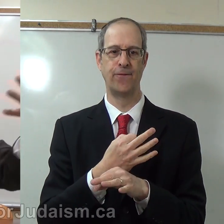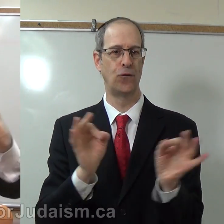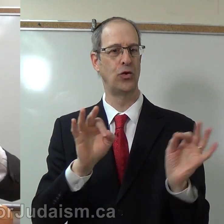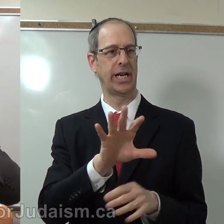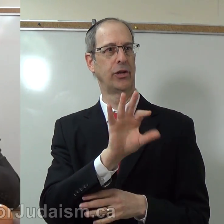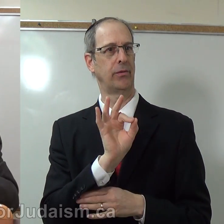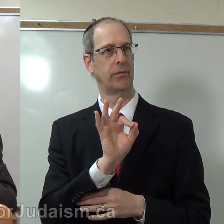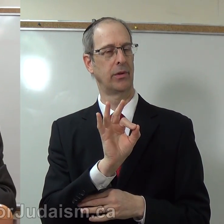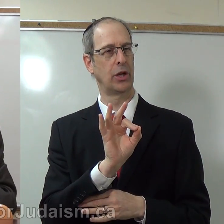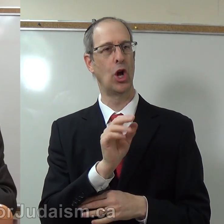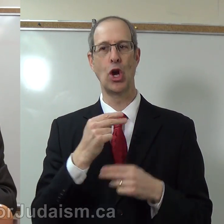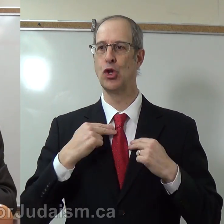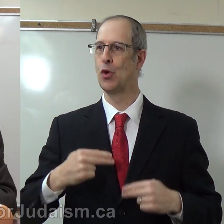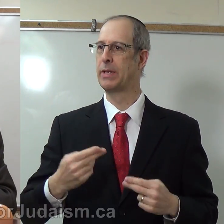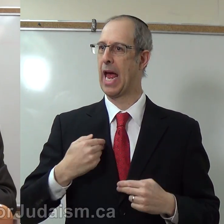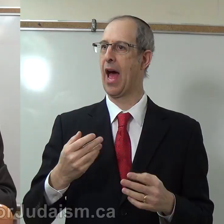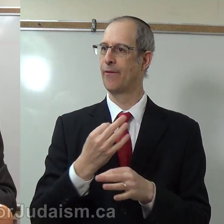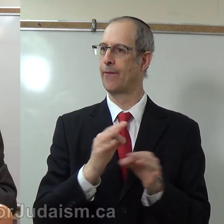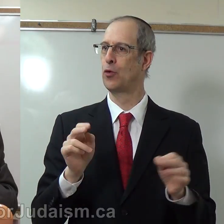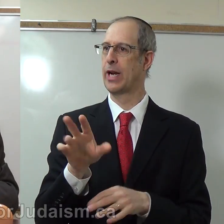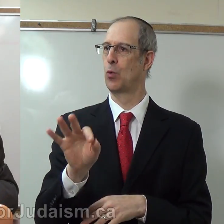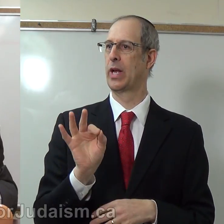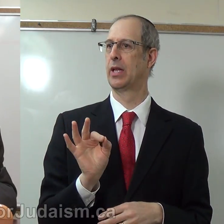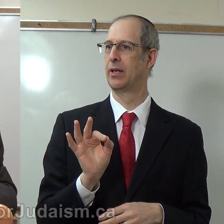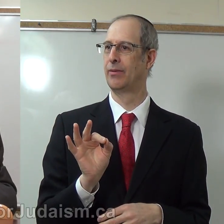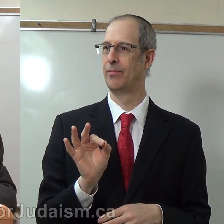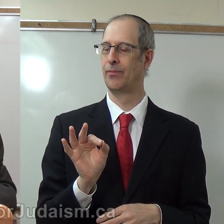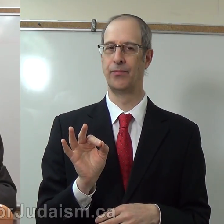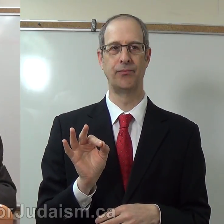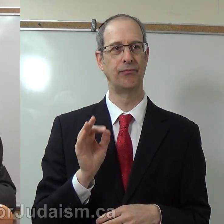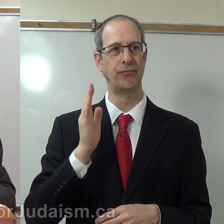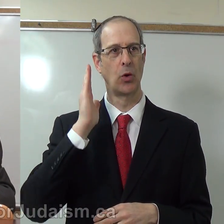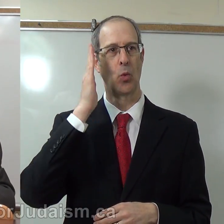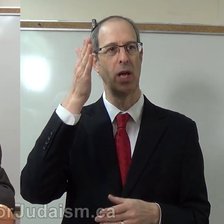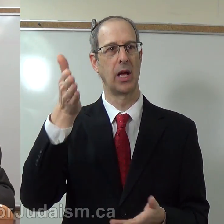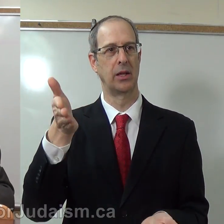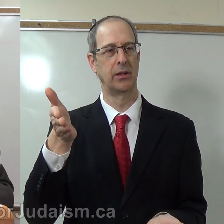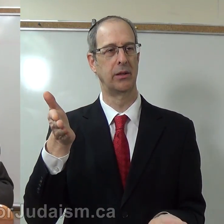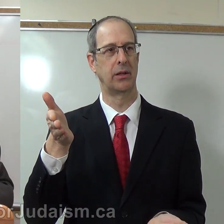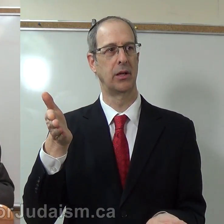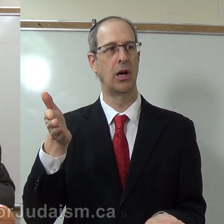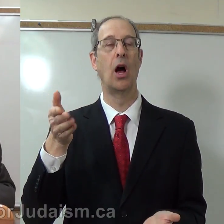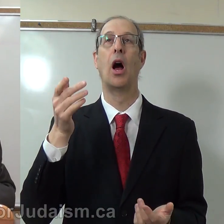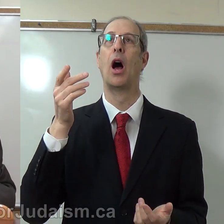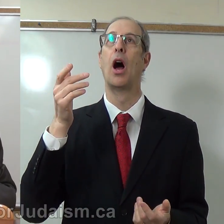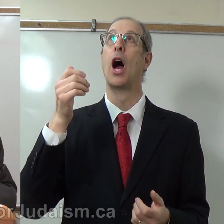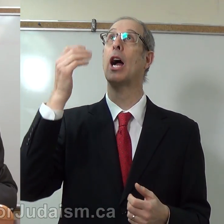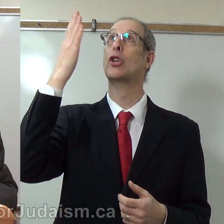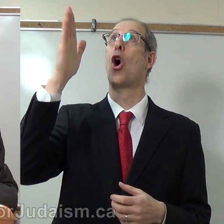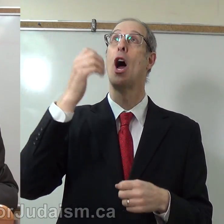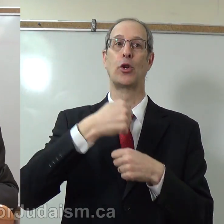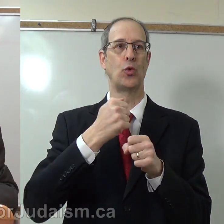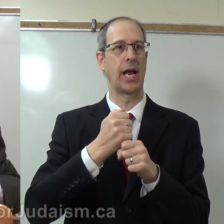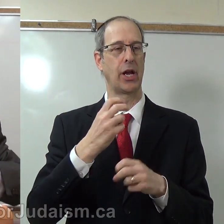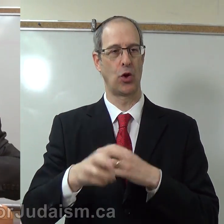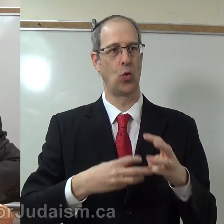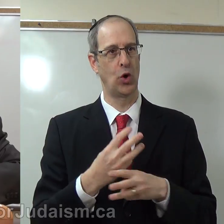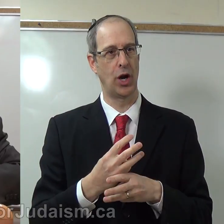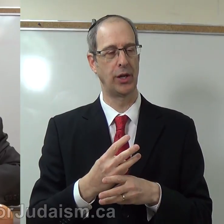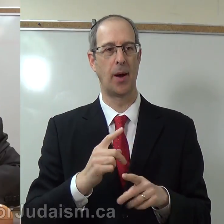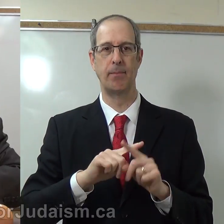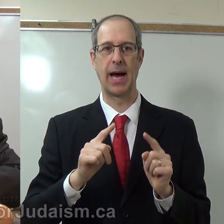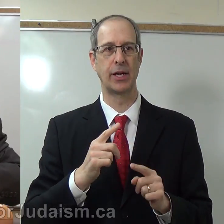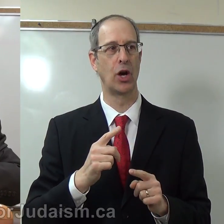human beings have free will as I mentioned before God created the world but